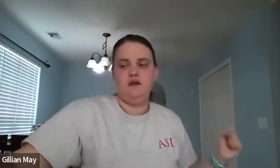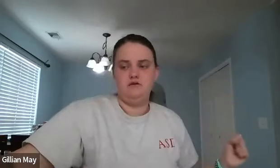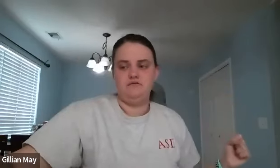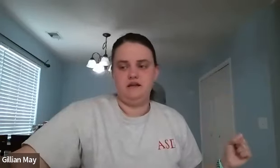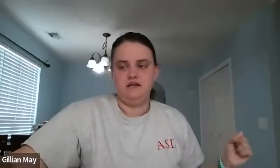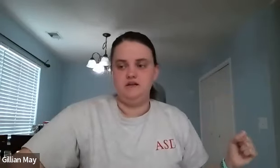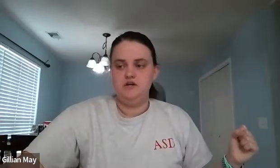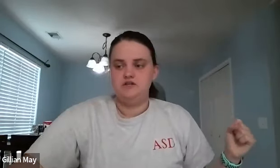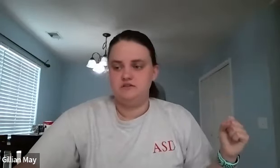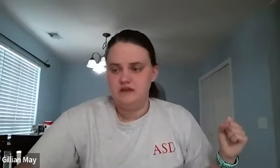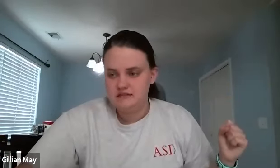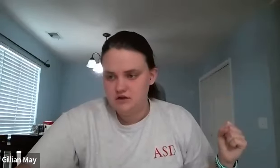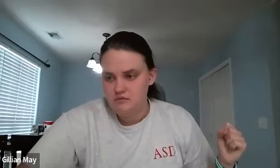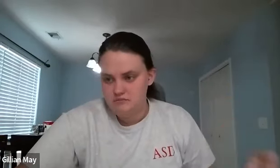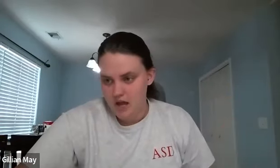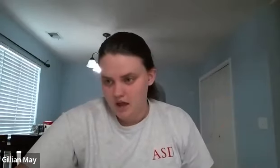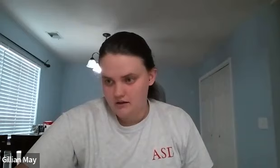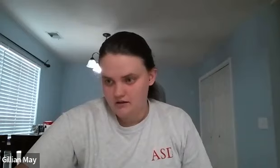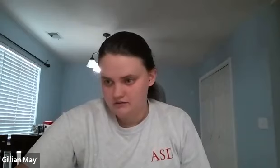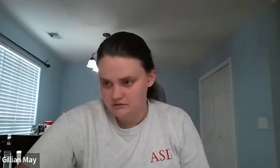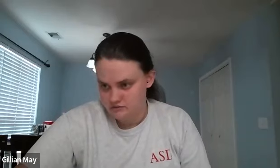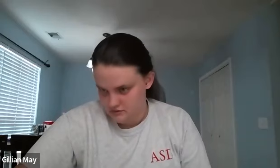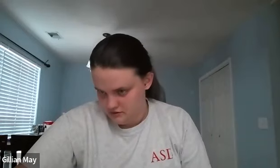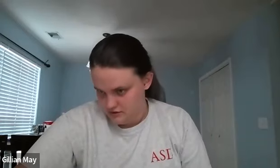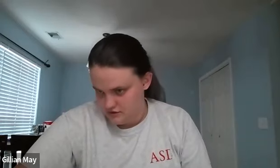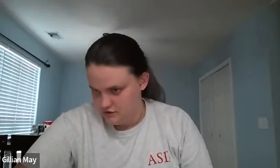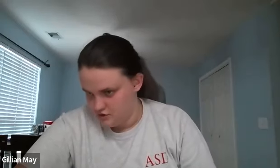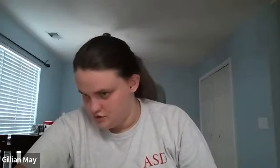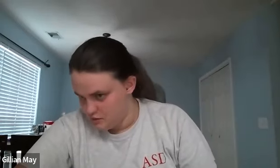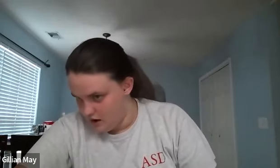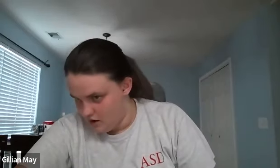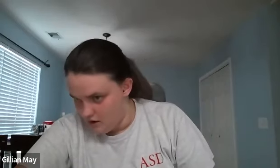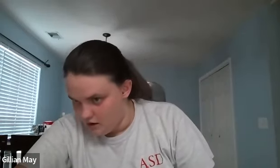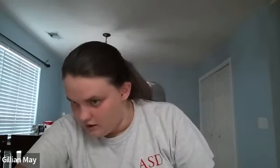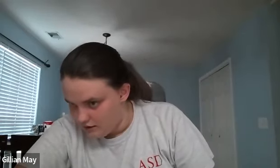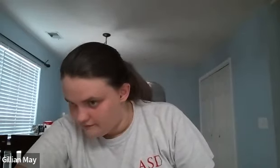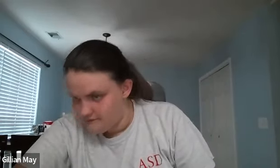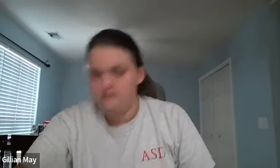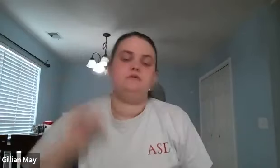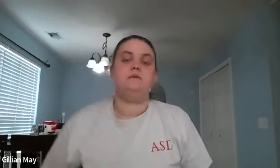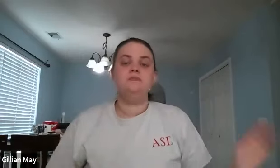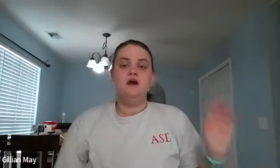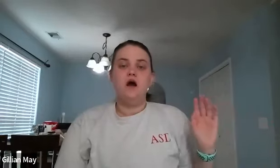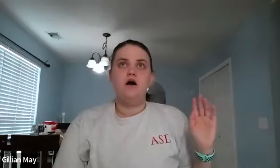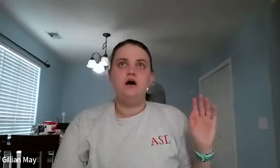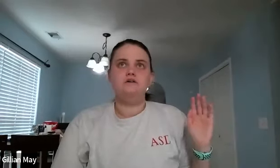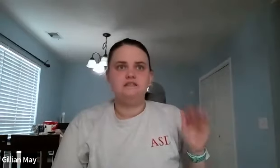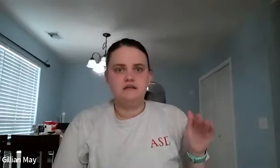All righty. So let's go back to here we go. Our